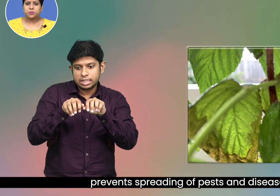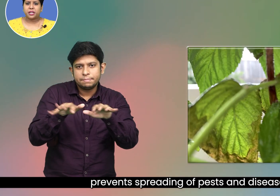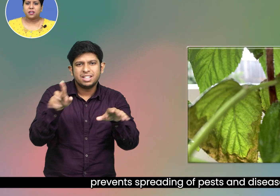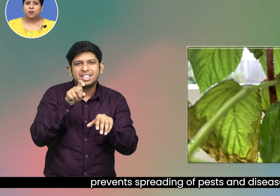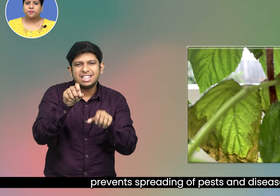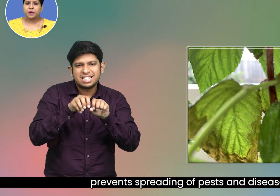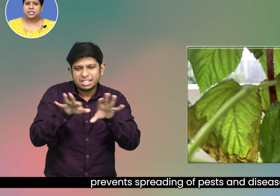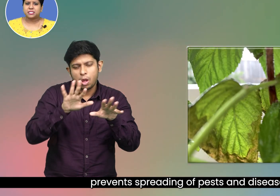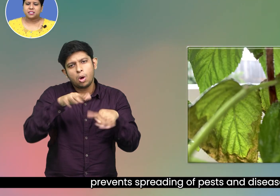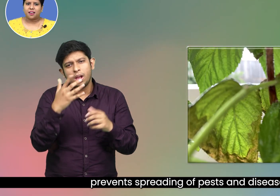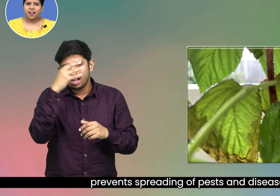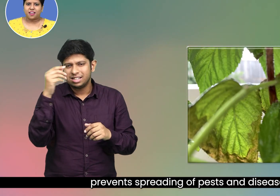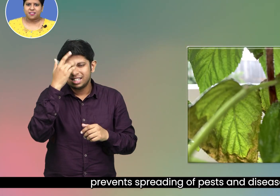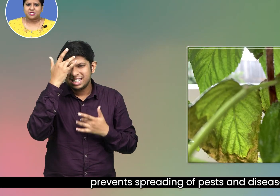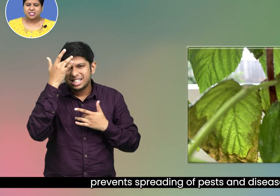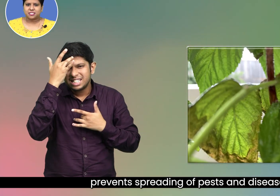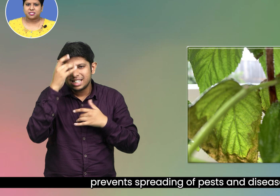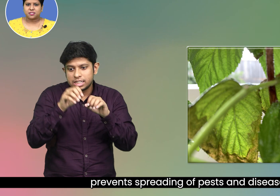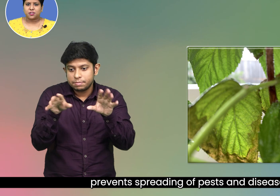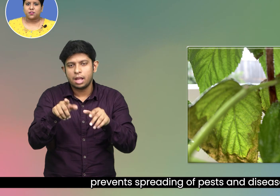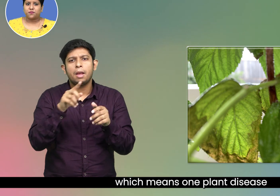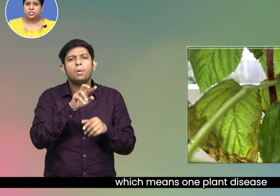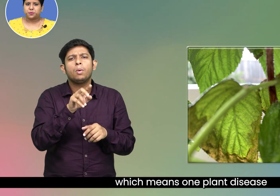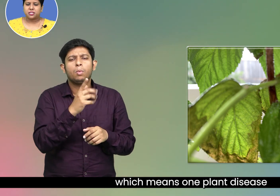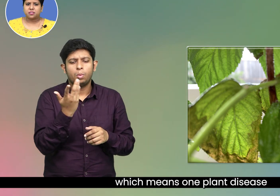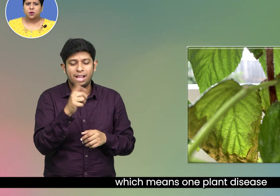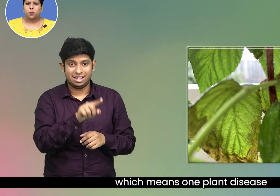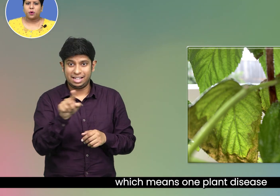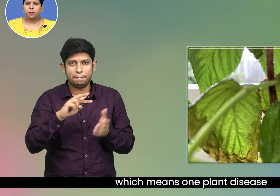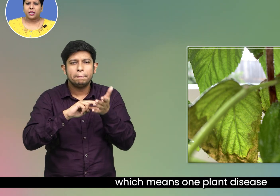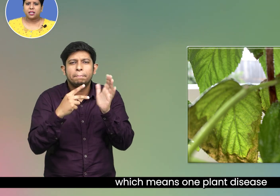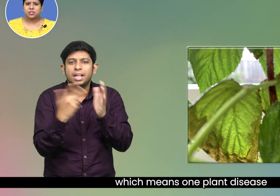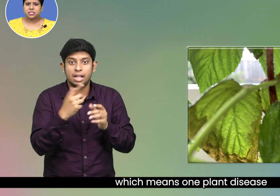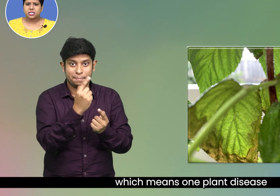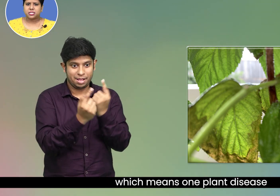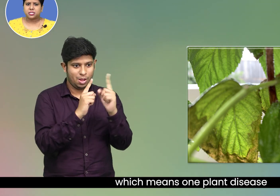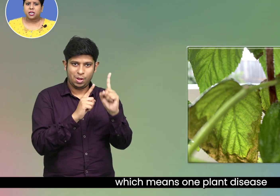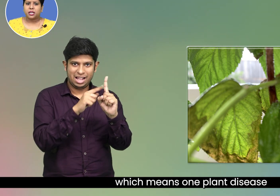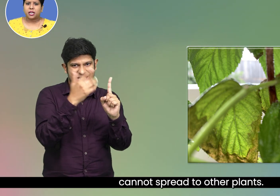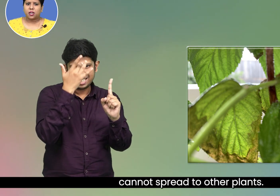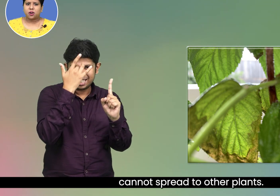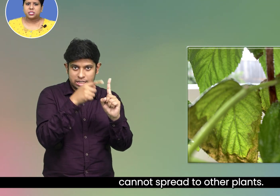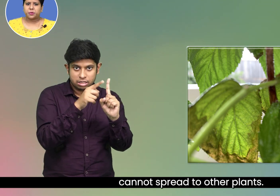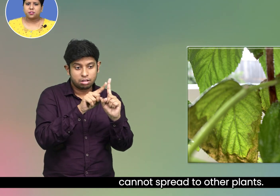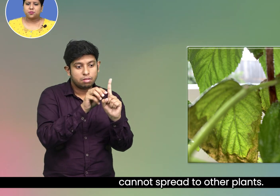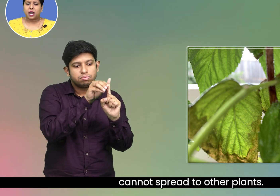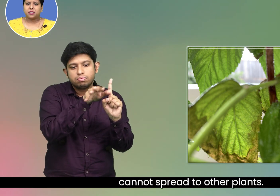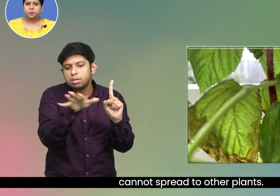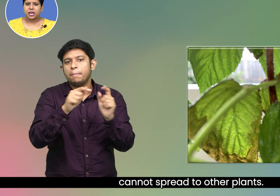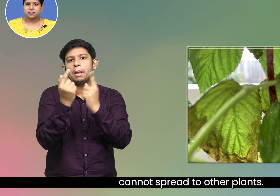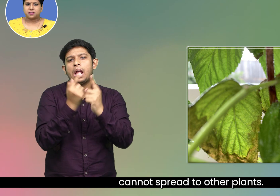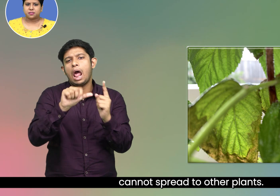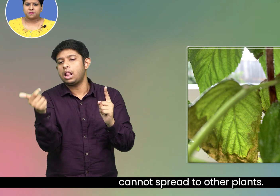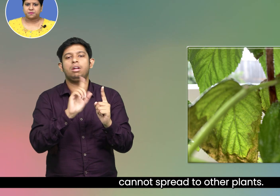Prevents spreading of pests and diseases, which means one plant disease cannot spread to